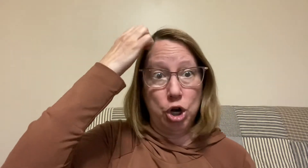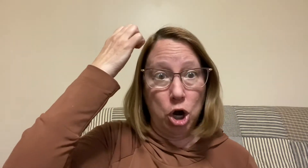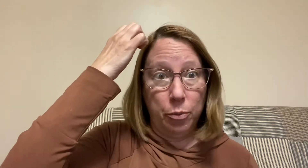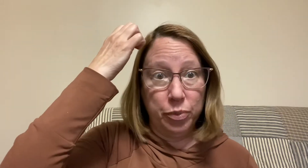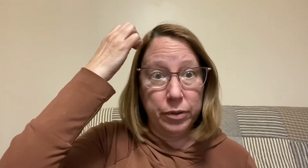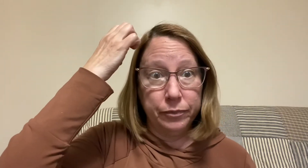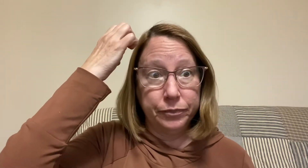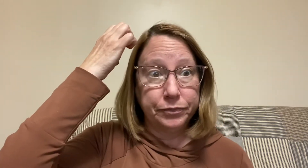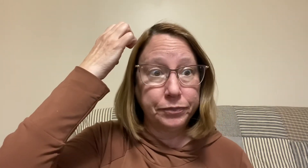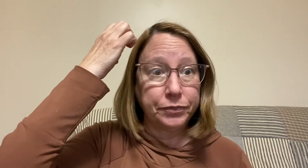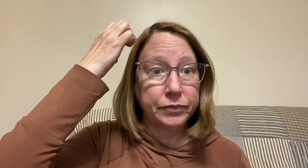Europe.